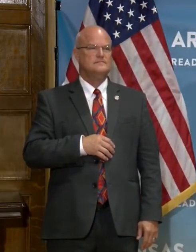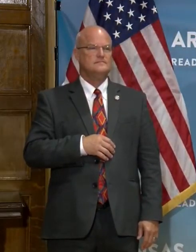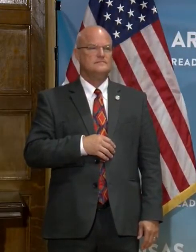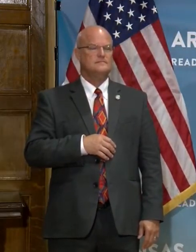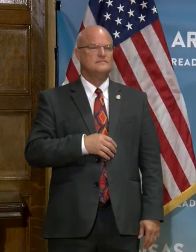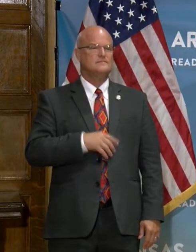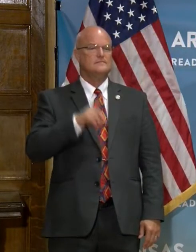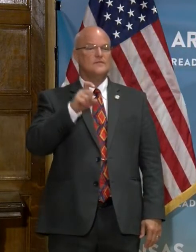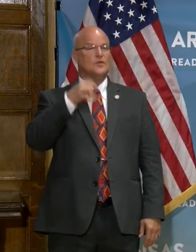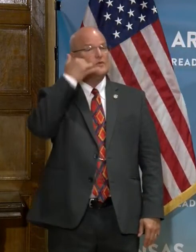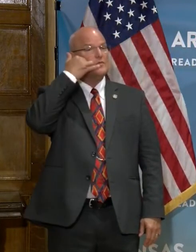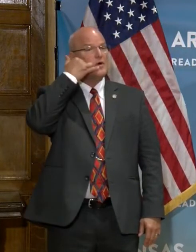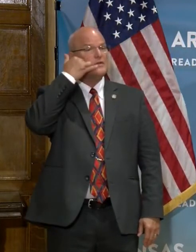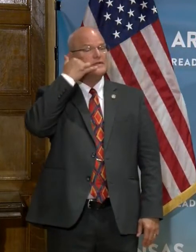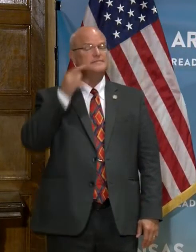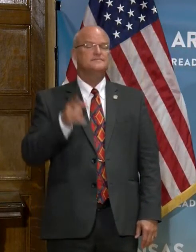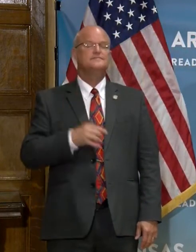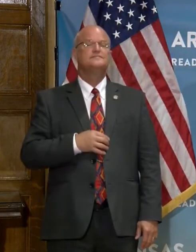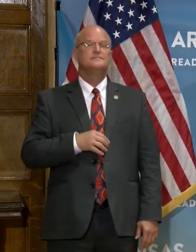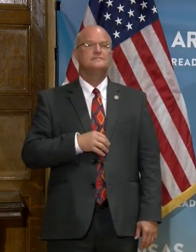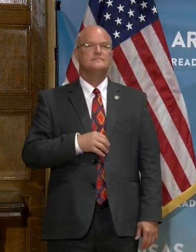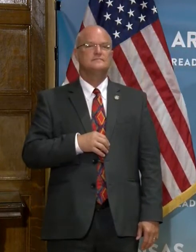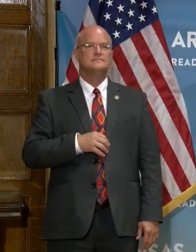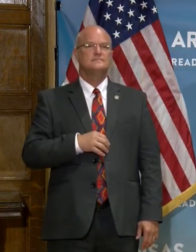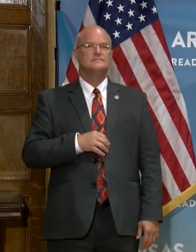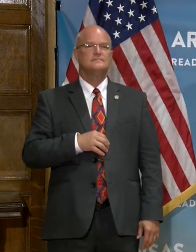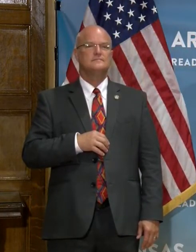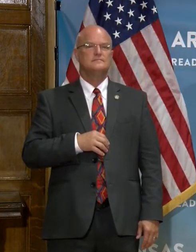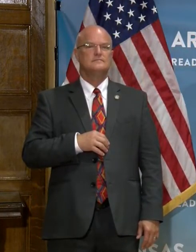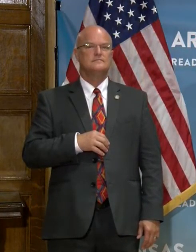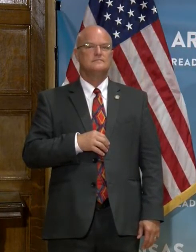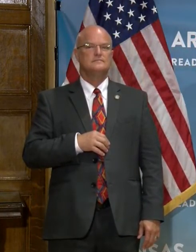Is there a question remotely? Yes, Governor.